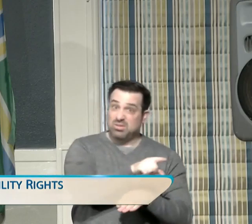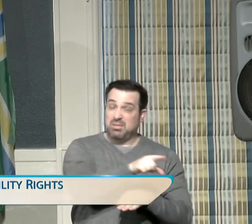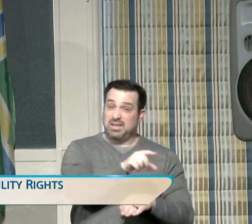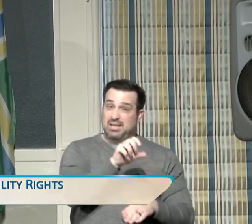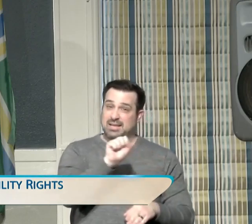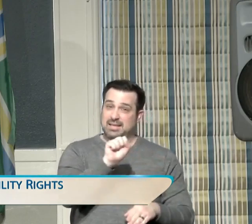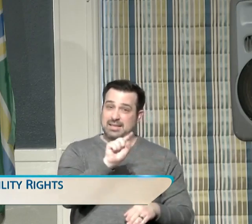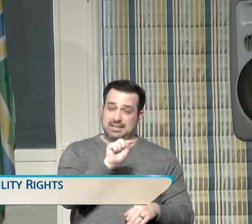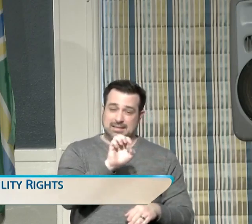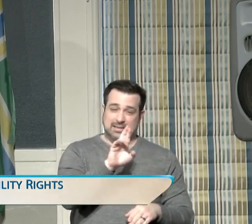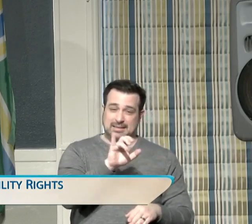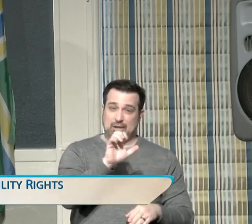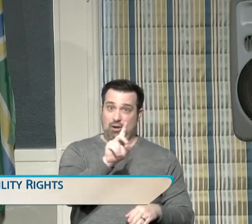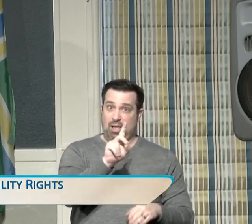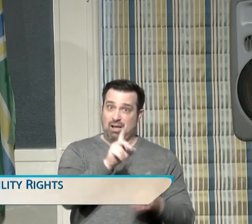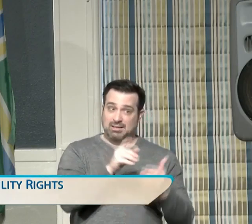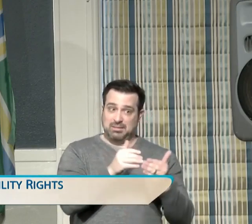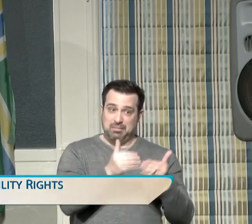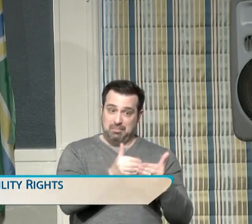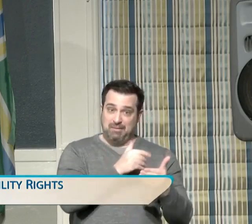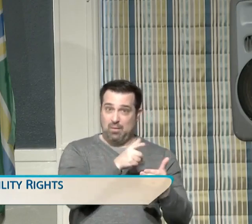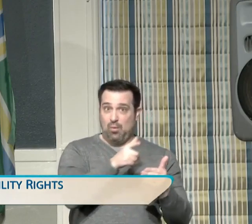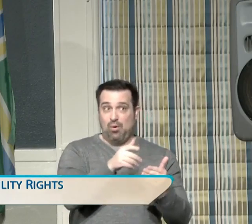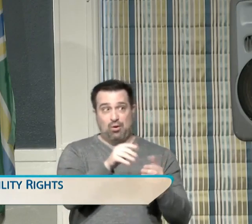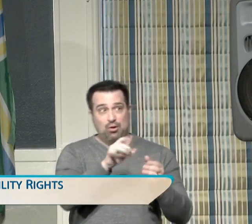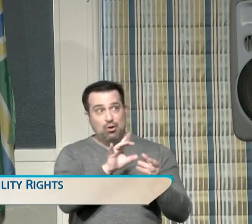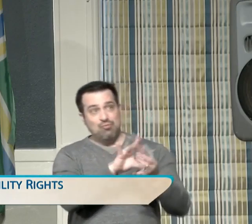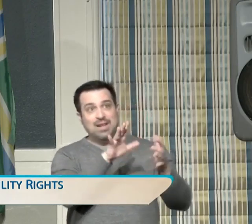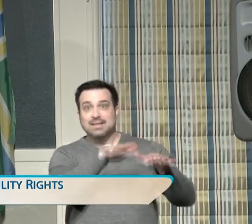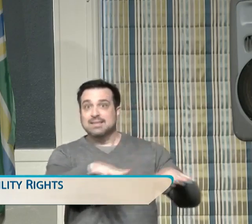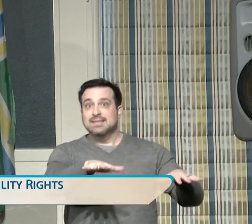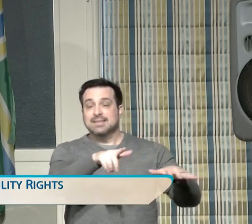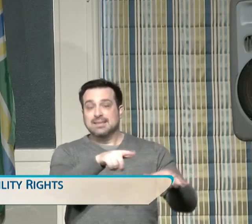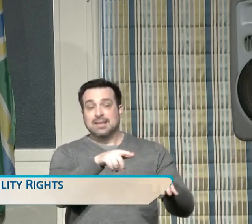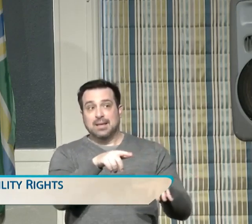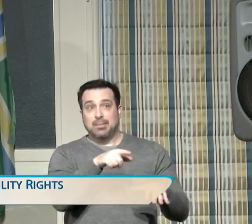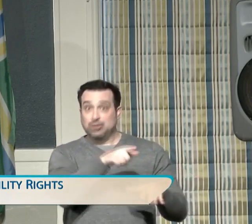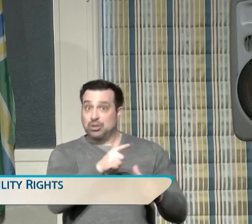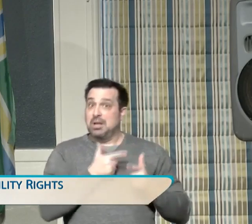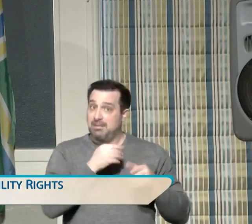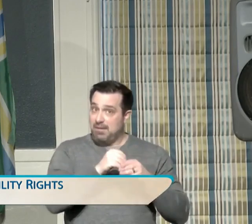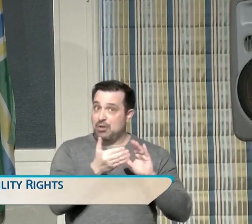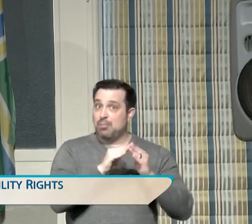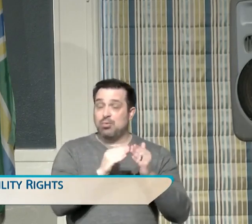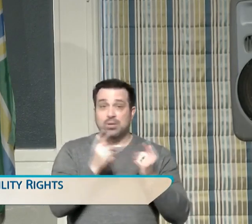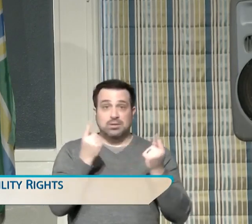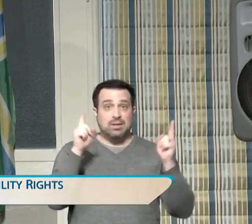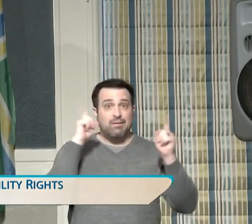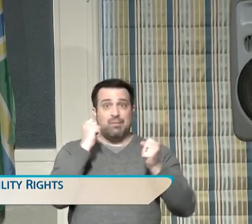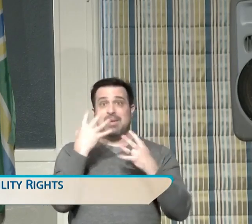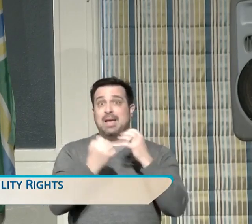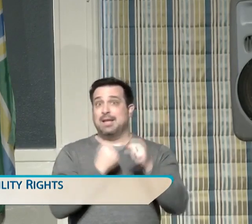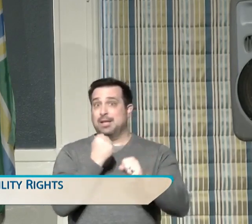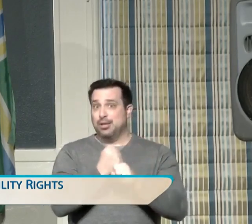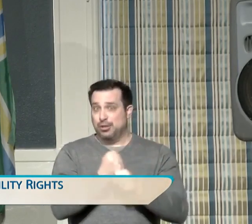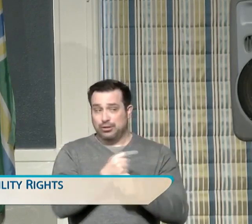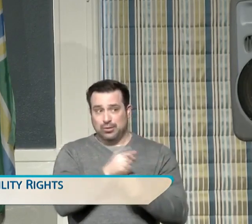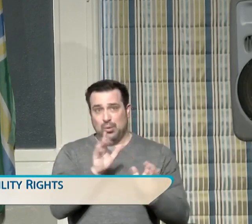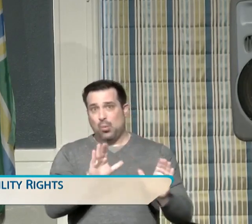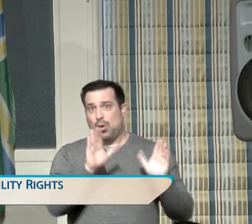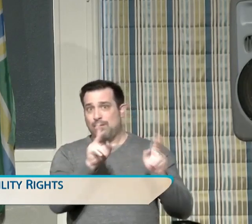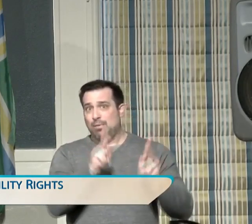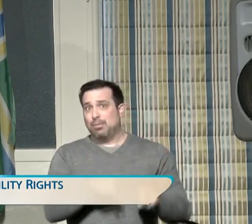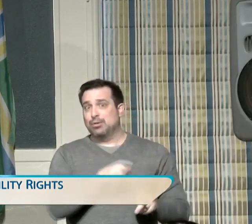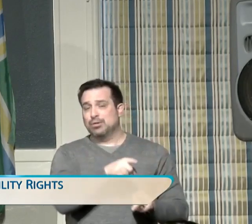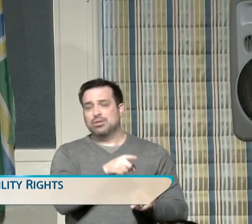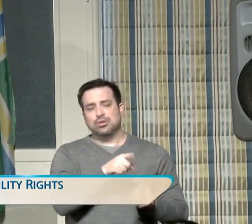could be released, but she has lived in the community successfully for years, a wonderful person, and she